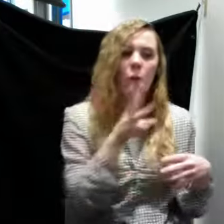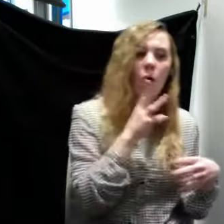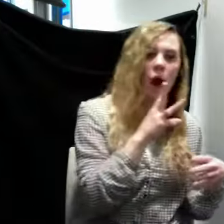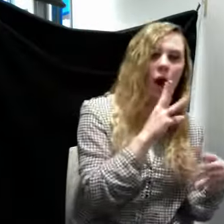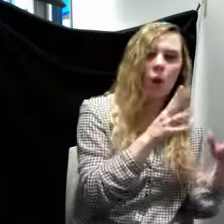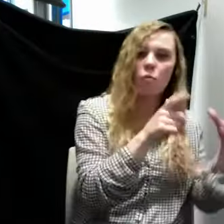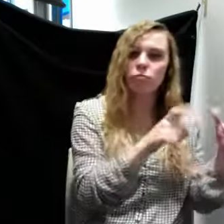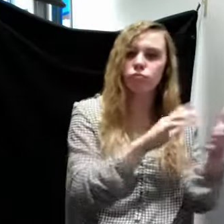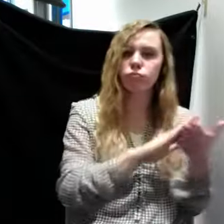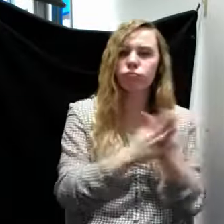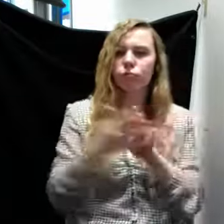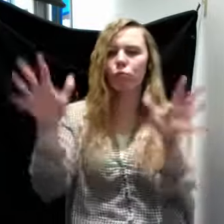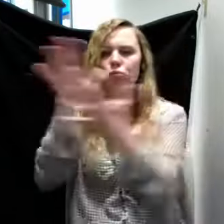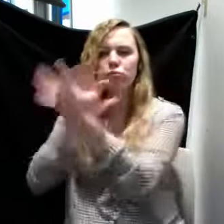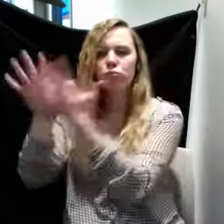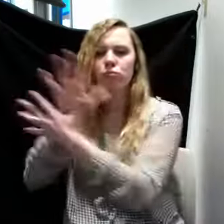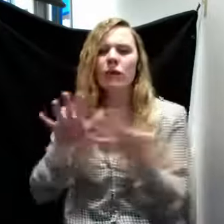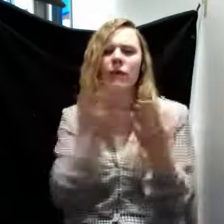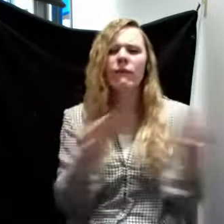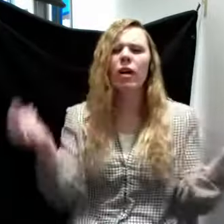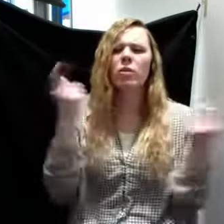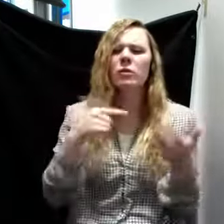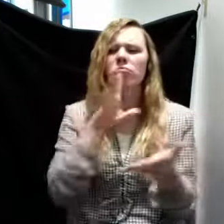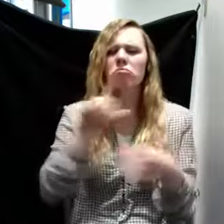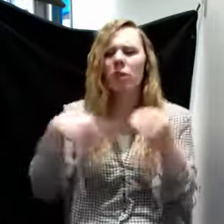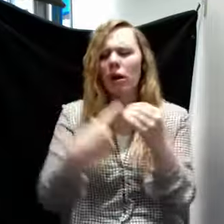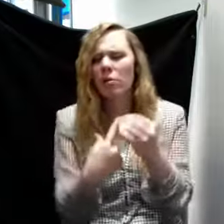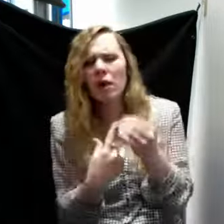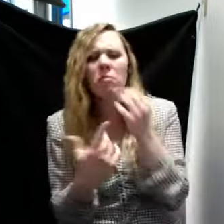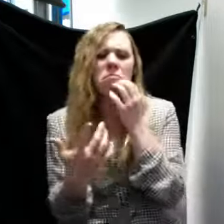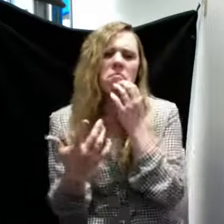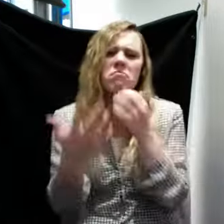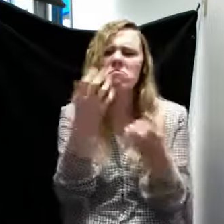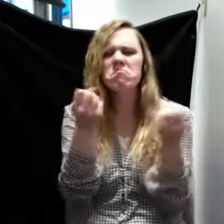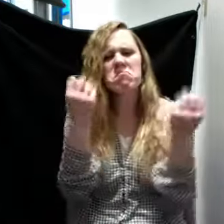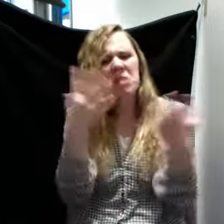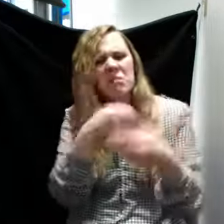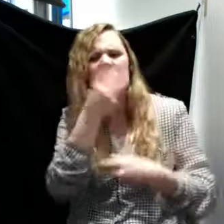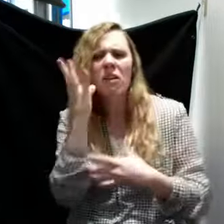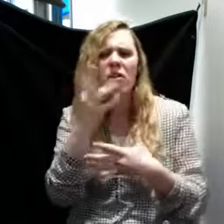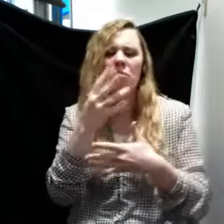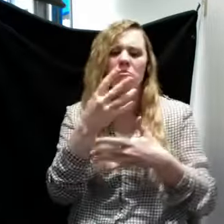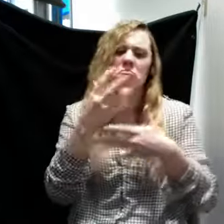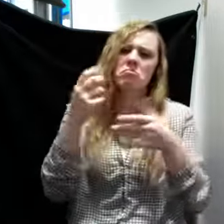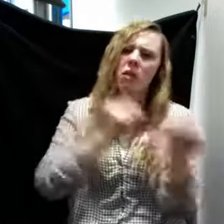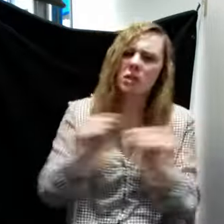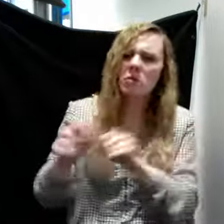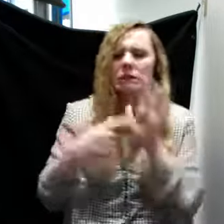Thinking about evaporation, we've talked about several possibilities or examples of evaporation. We talked about